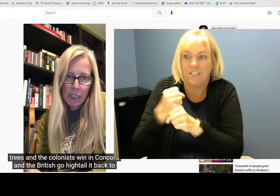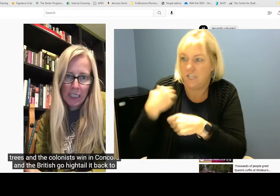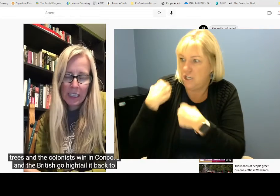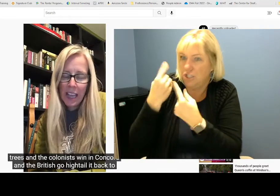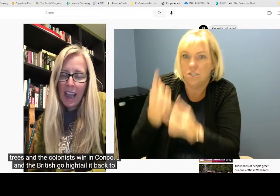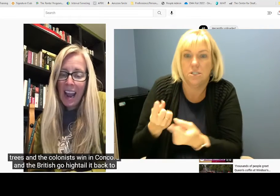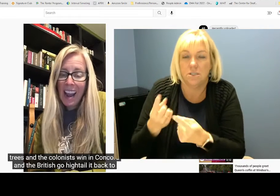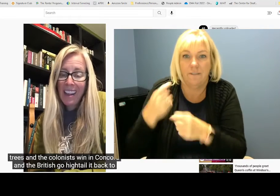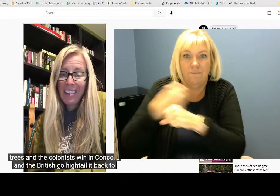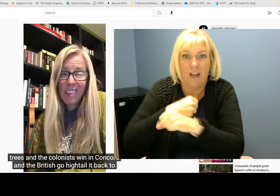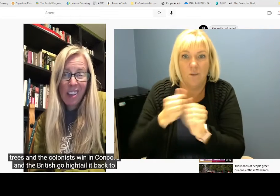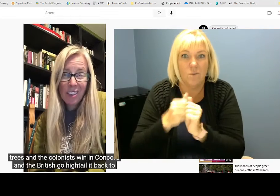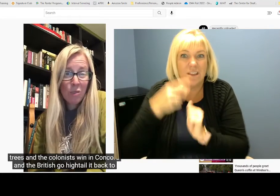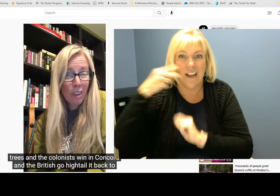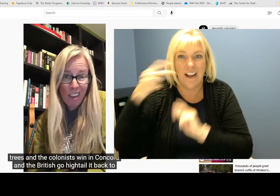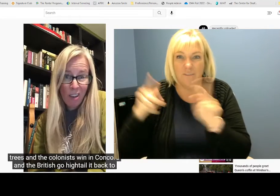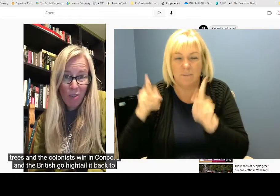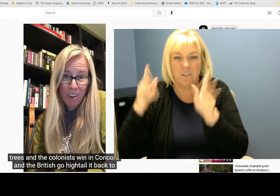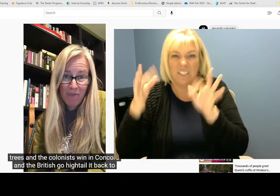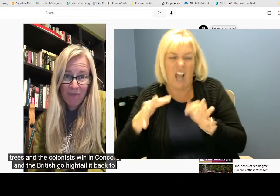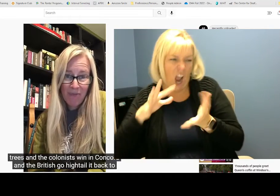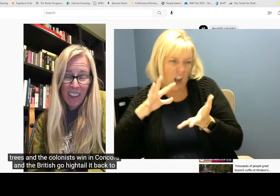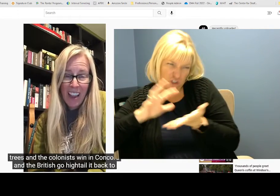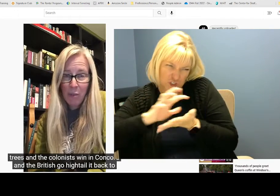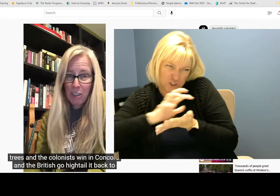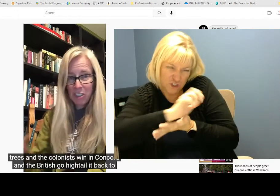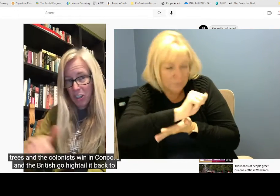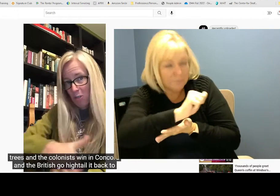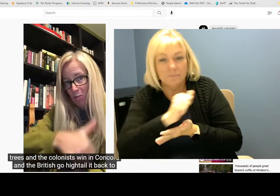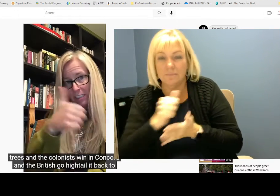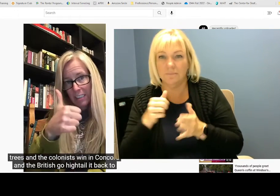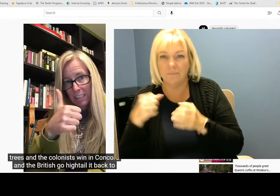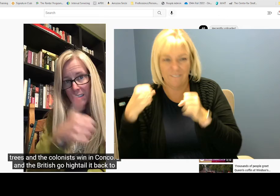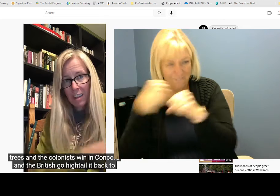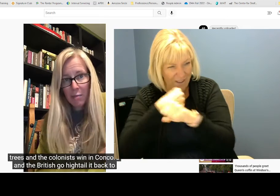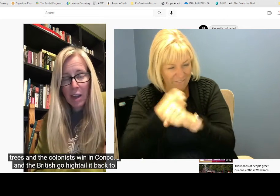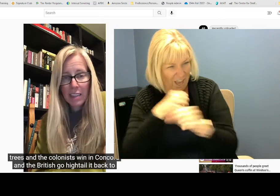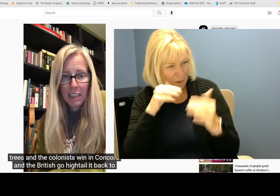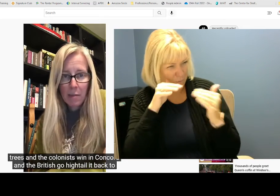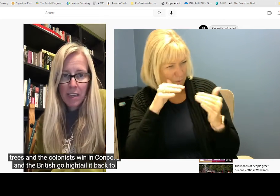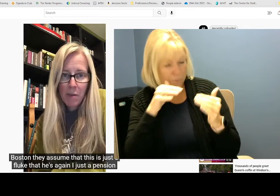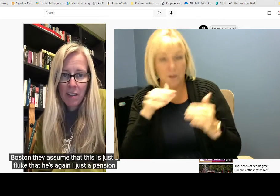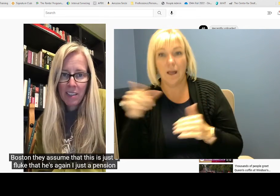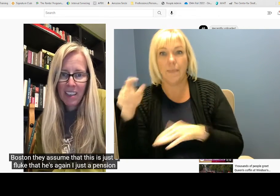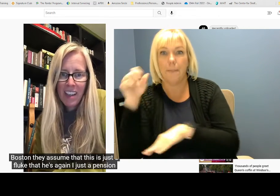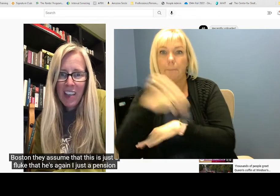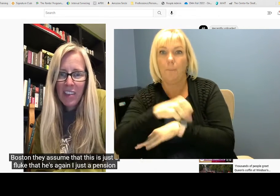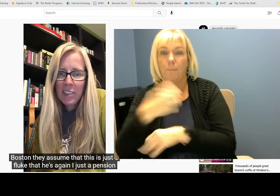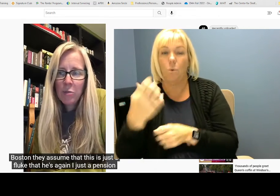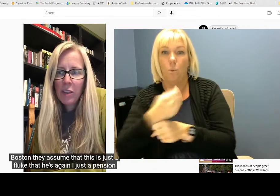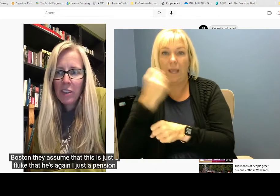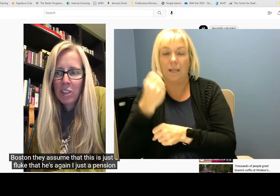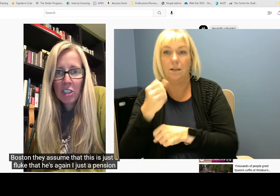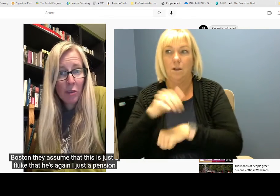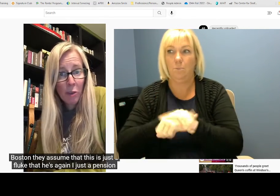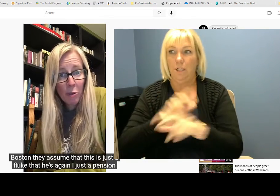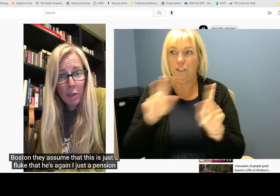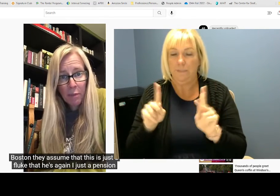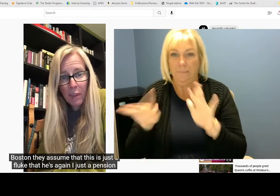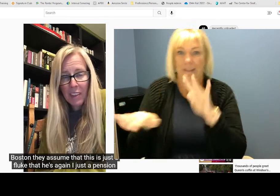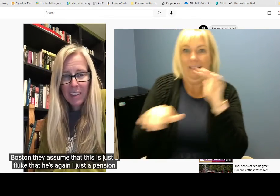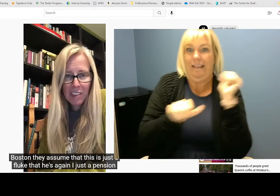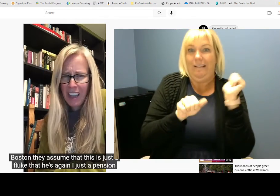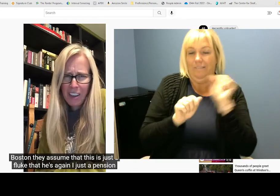behind trees. And the colonists win in Concord. And the British go hightail it back to Boston. They assume that this is just a